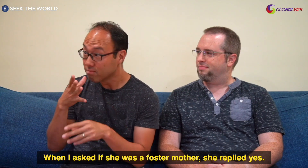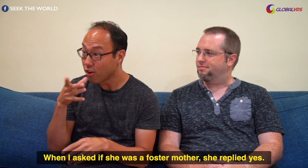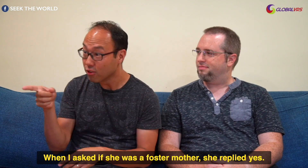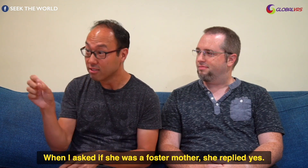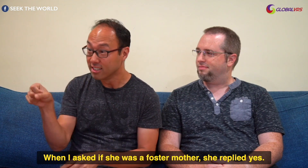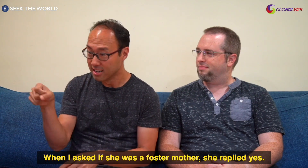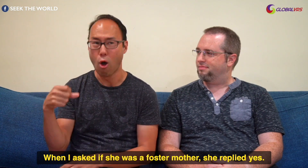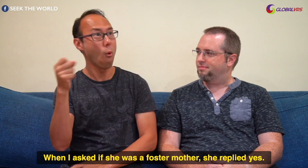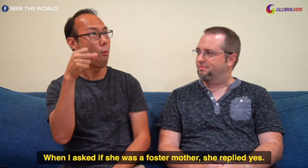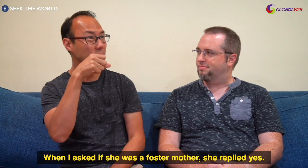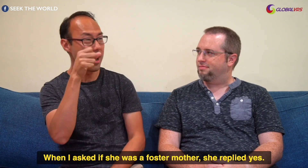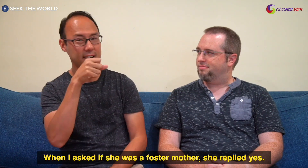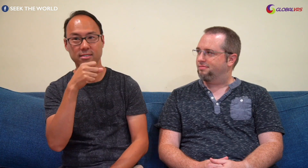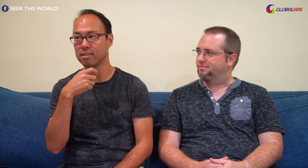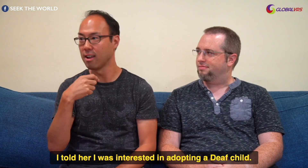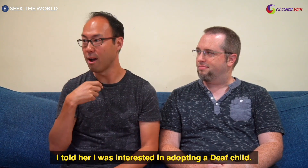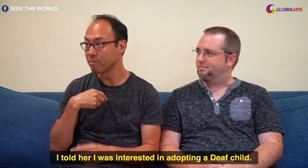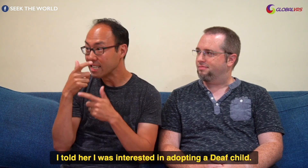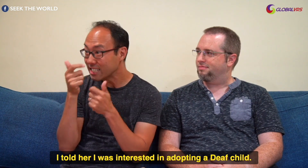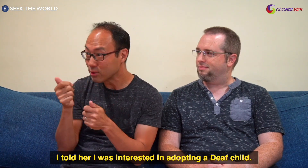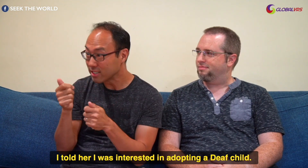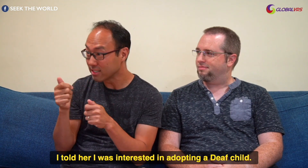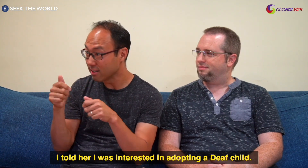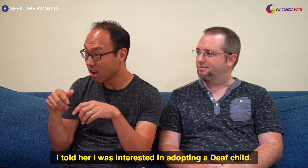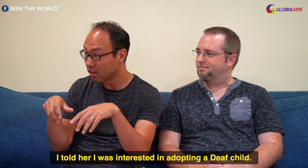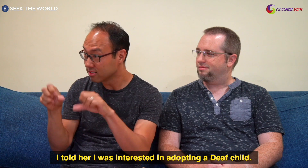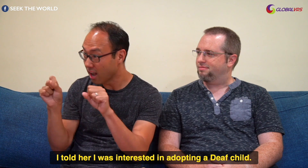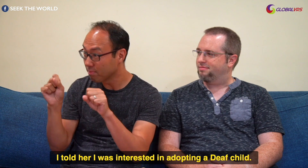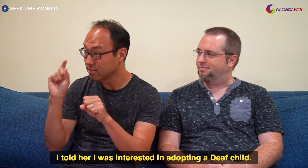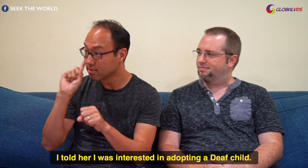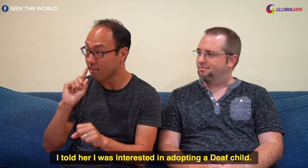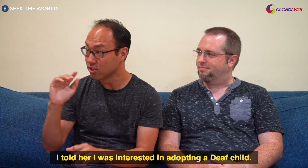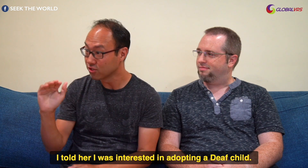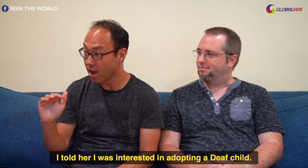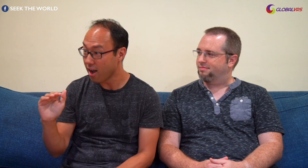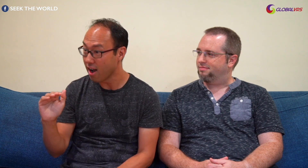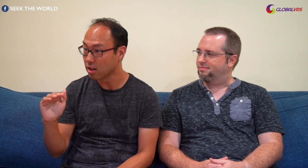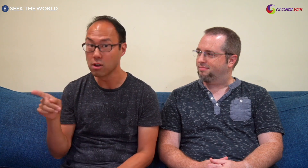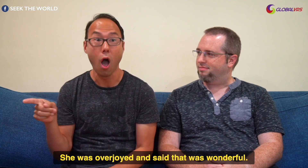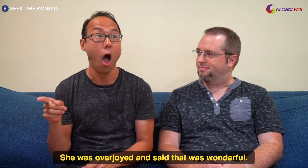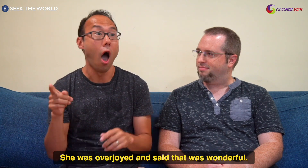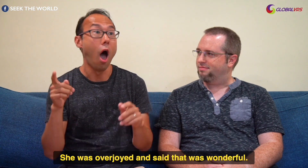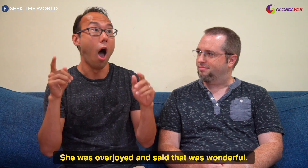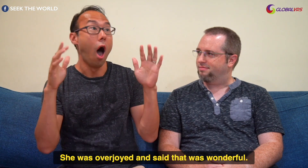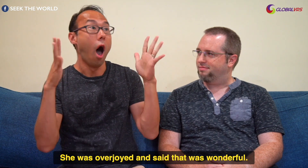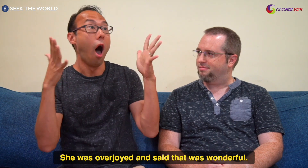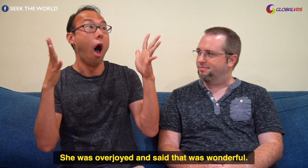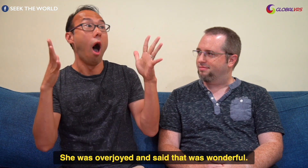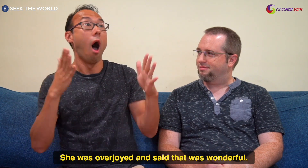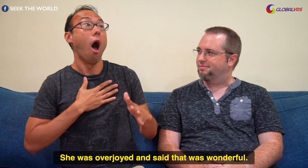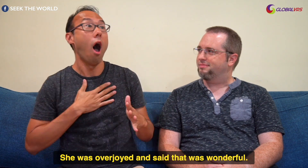When I asked if she was a foster mother, she replied yes. And I told her I was interested in adopting a deaf child. She was